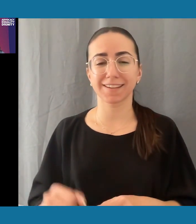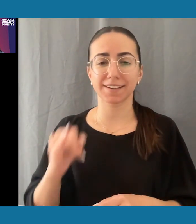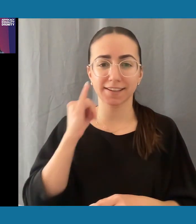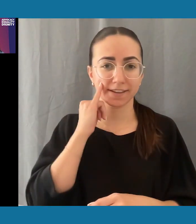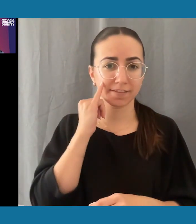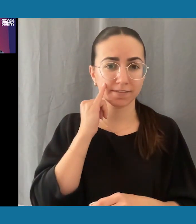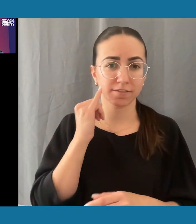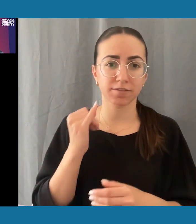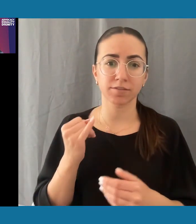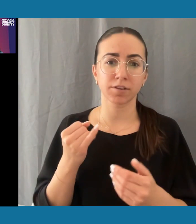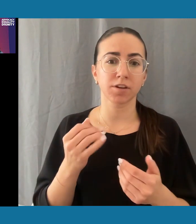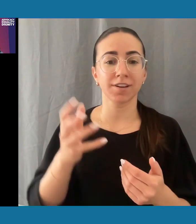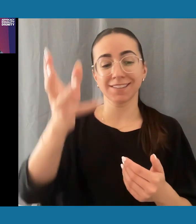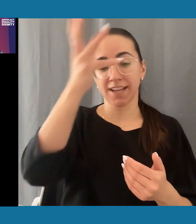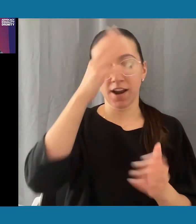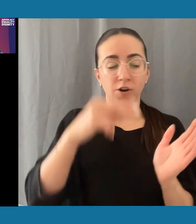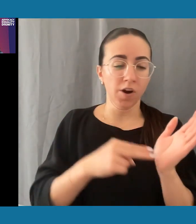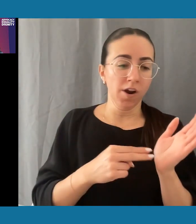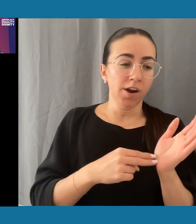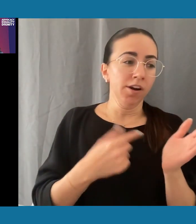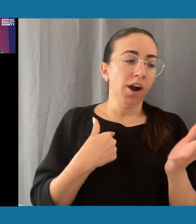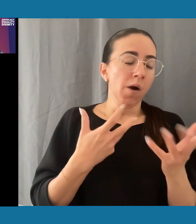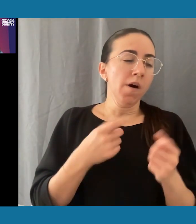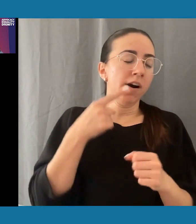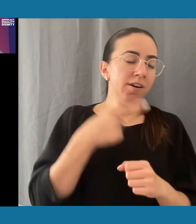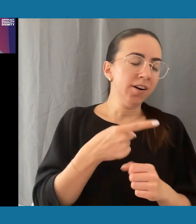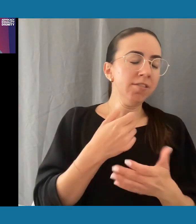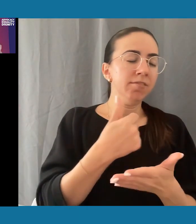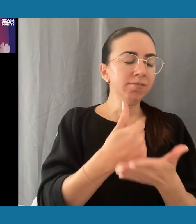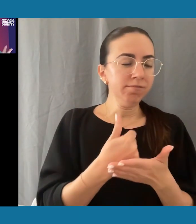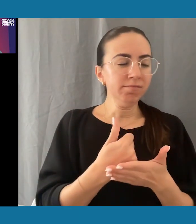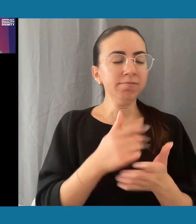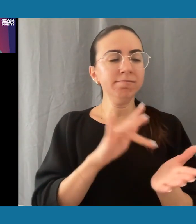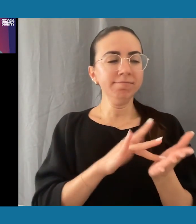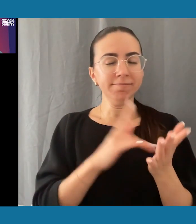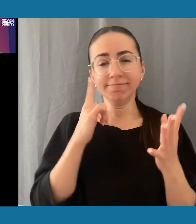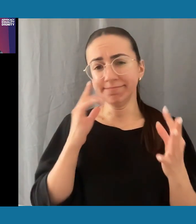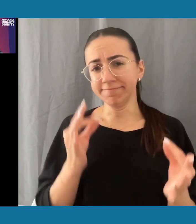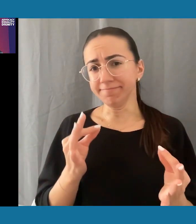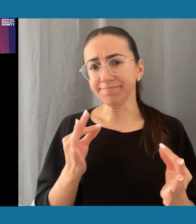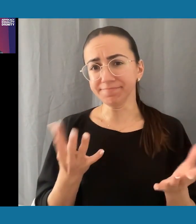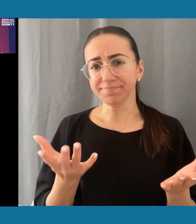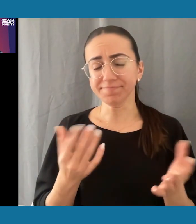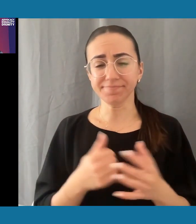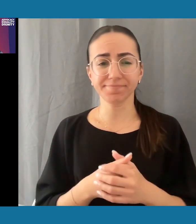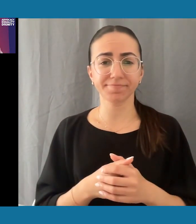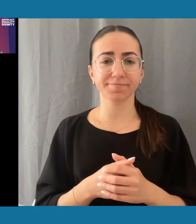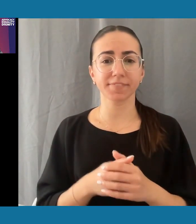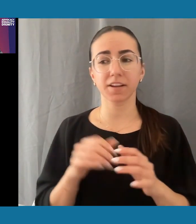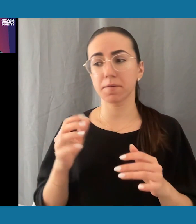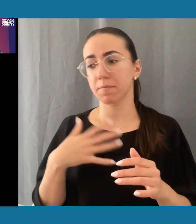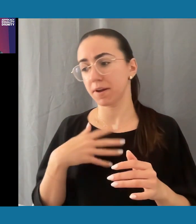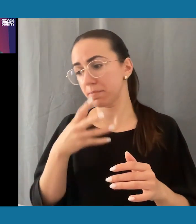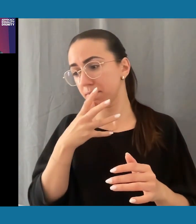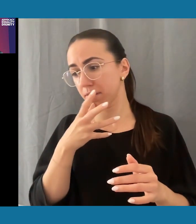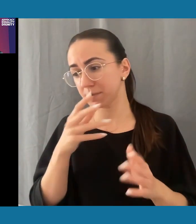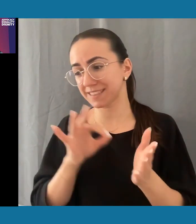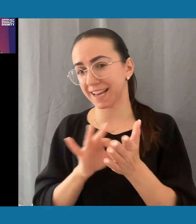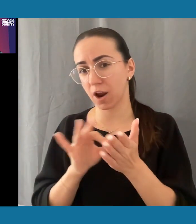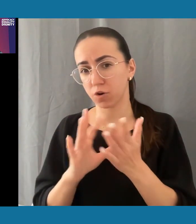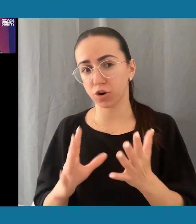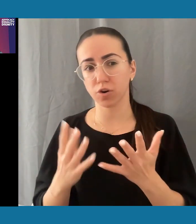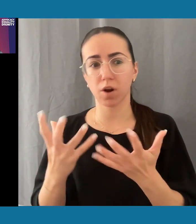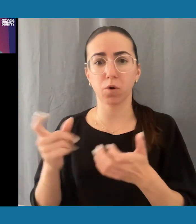want him to be my supporter for medical decision making, but say my mom is an accountant, so I want her help with my finances